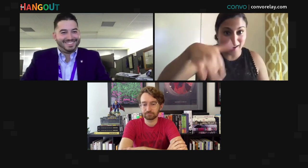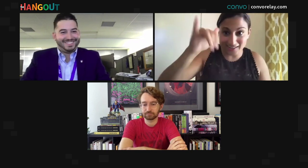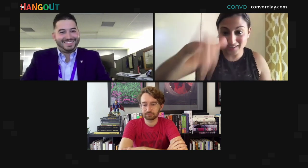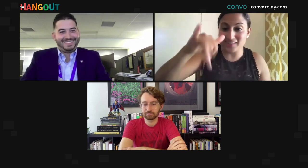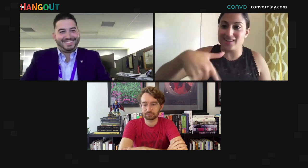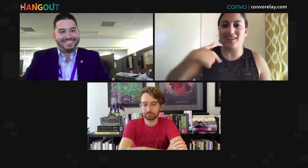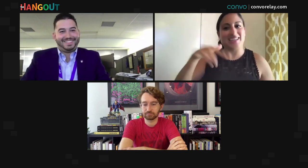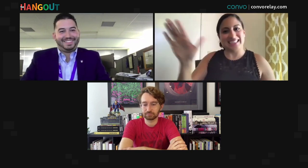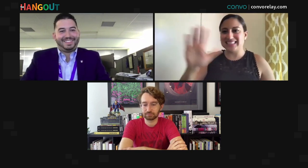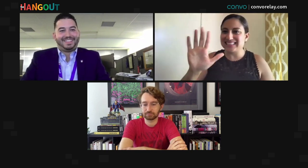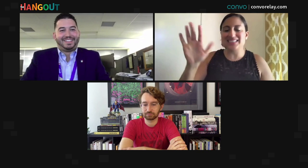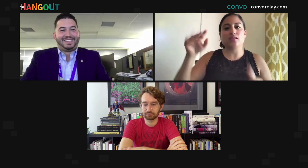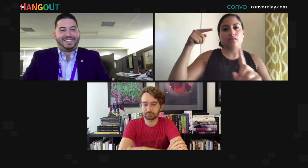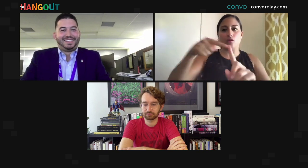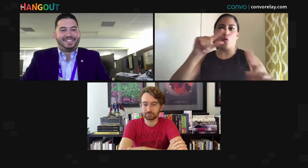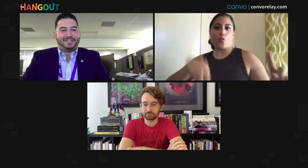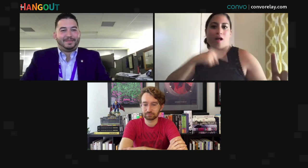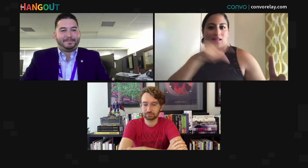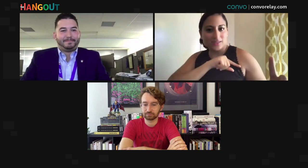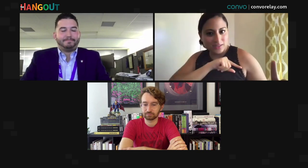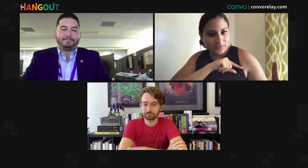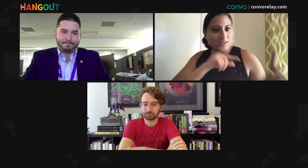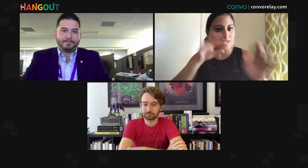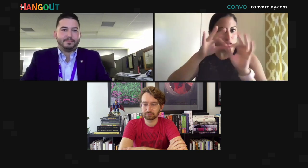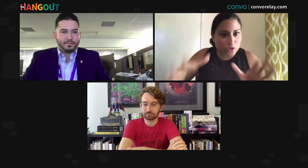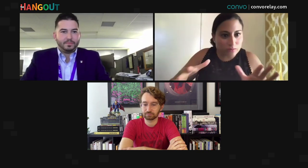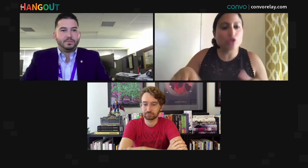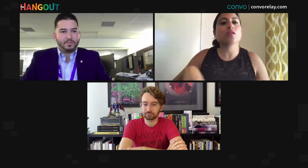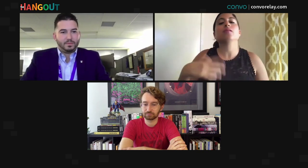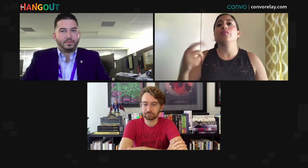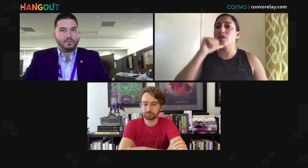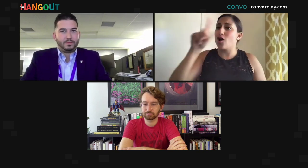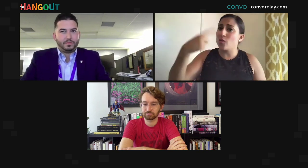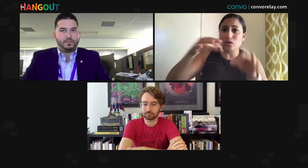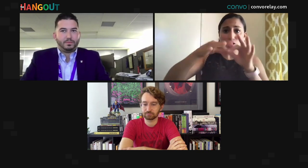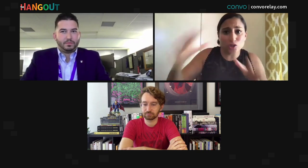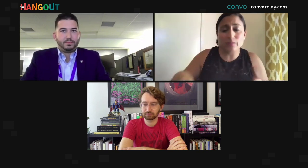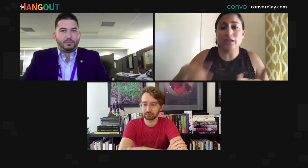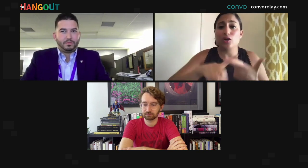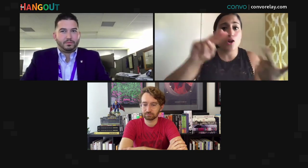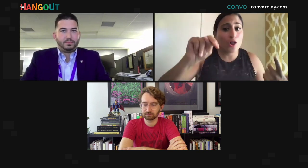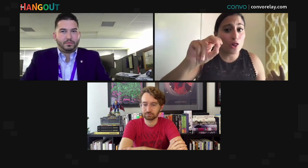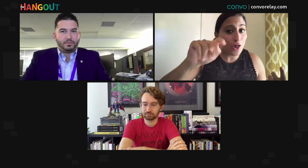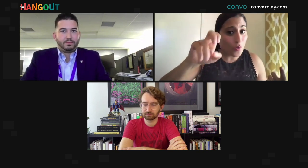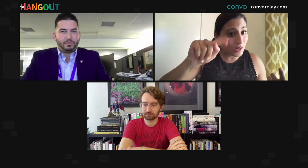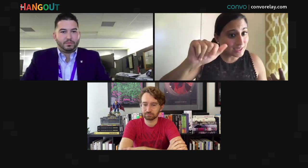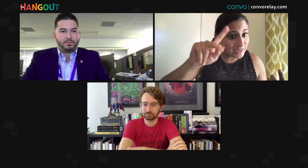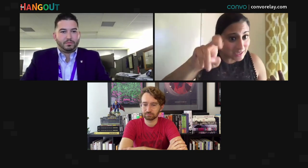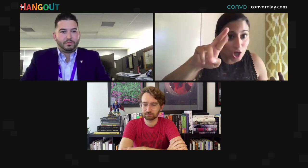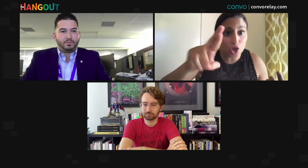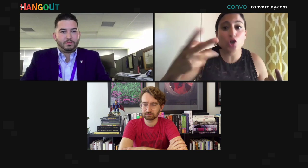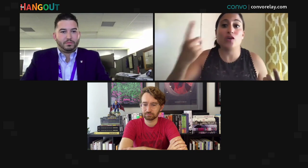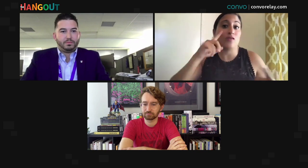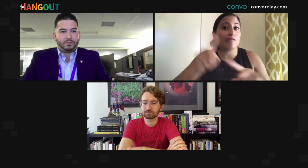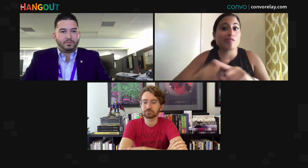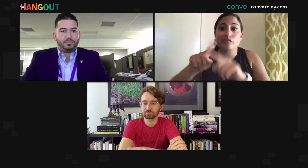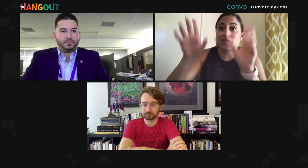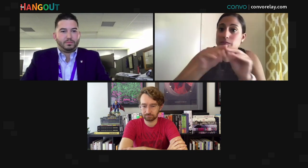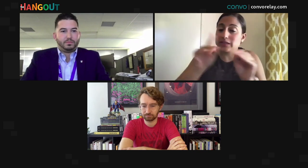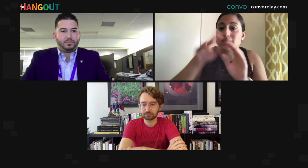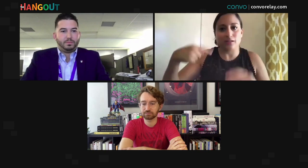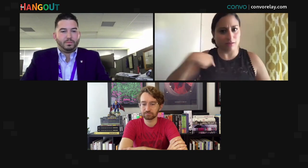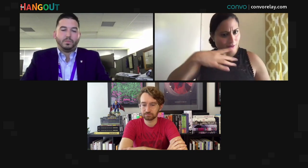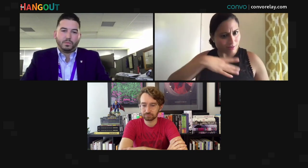interpreters. Entities look for the cheapest interpreters. I had to educate on the quality of interpreters,